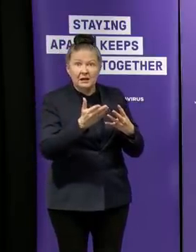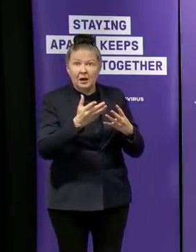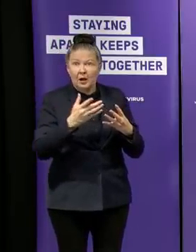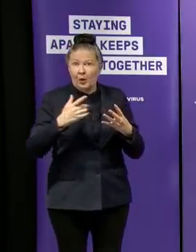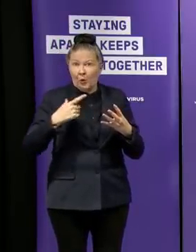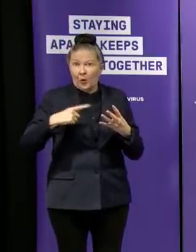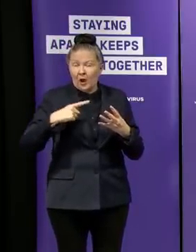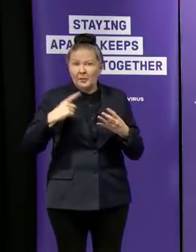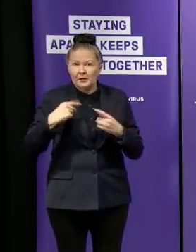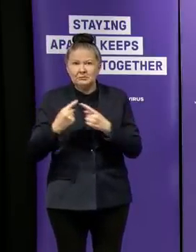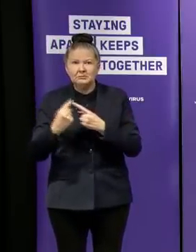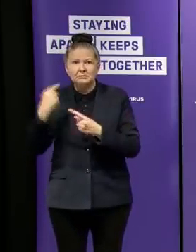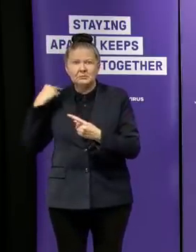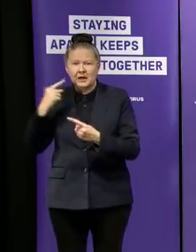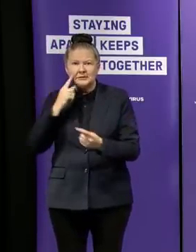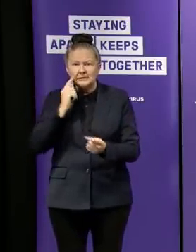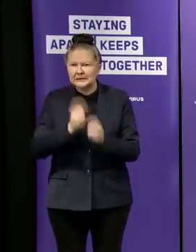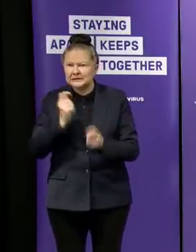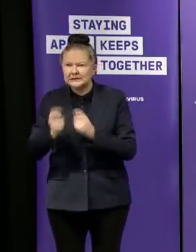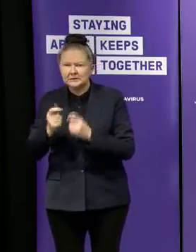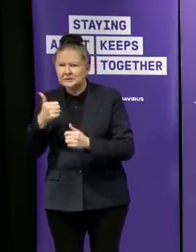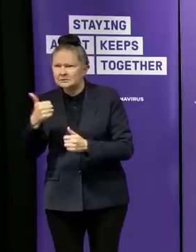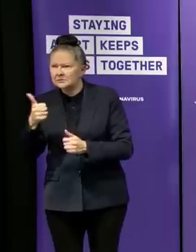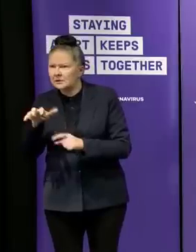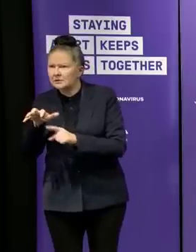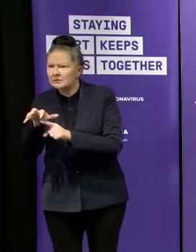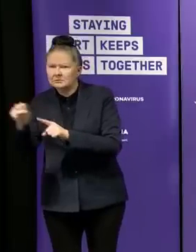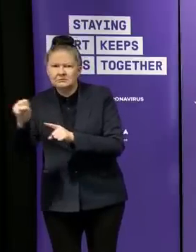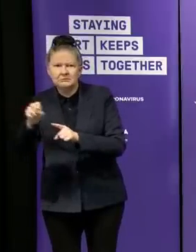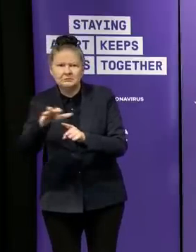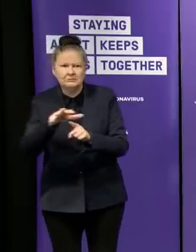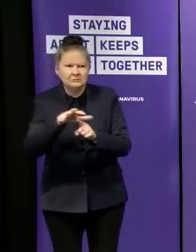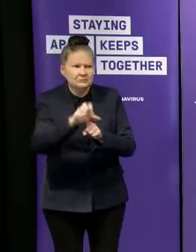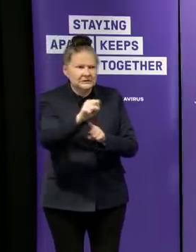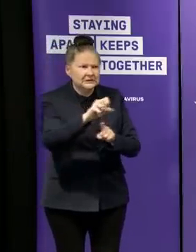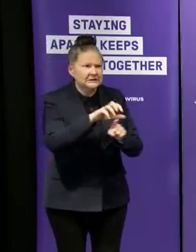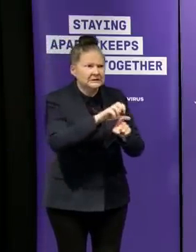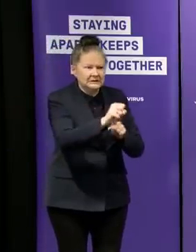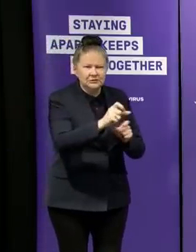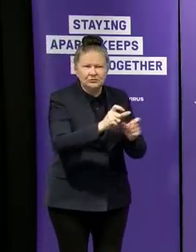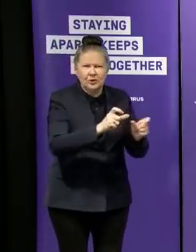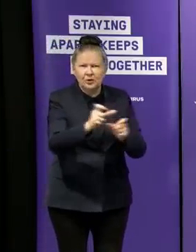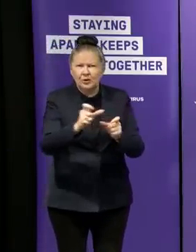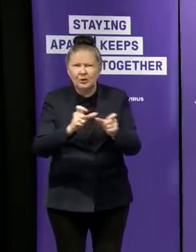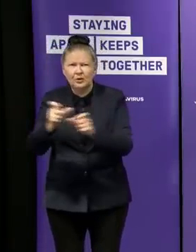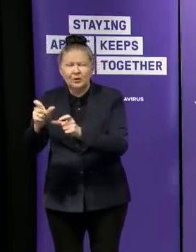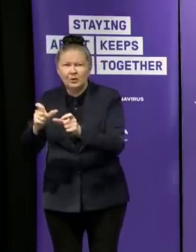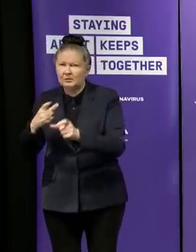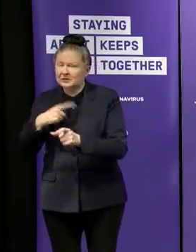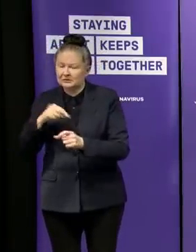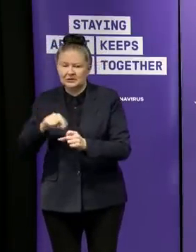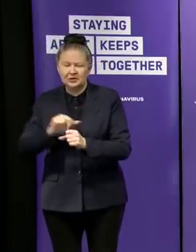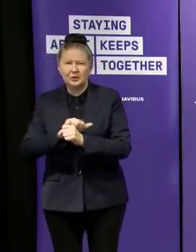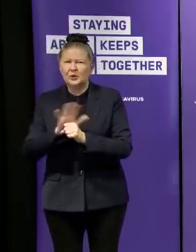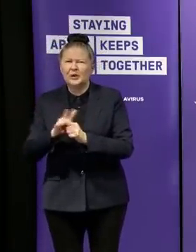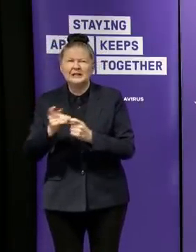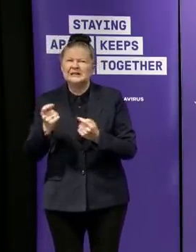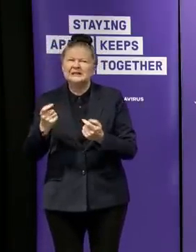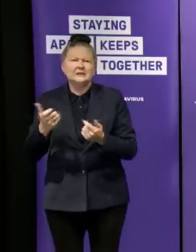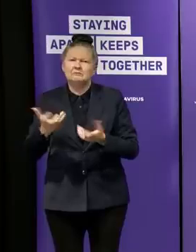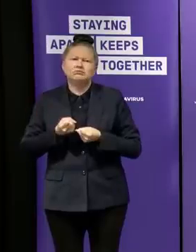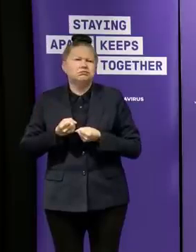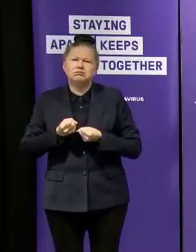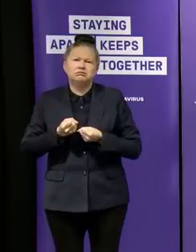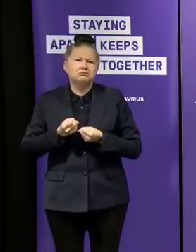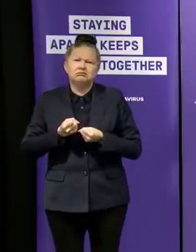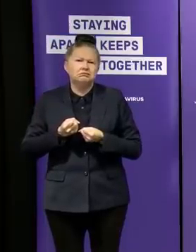the ability to get ahead of this wildly infectious virus and to allow us to get to the